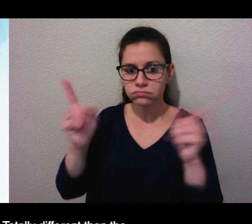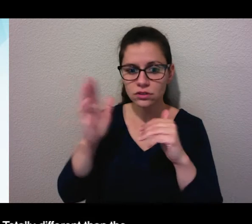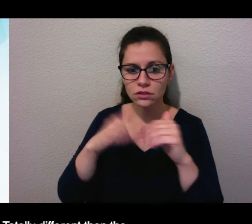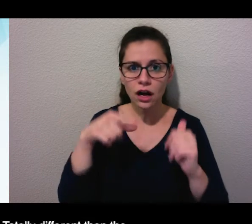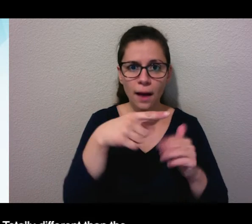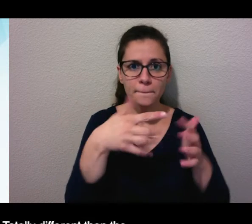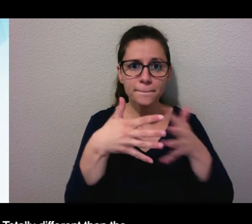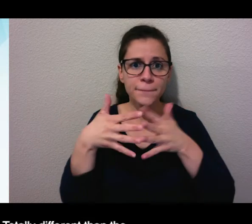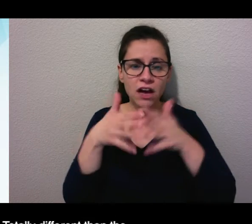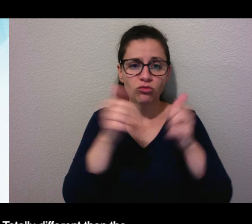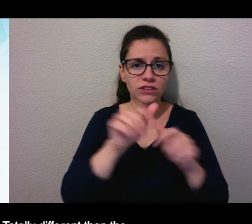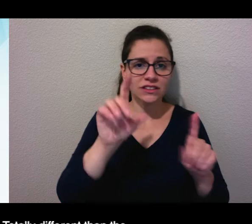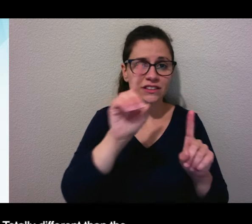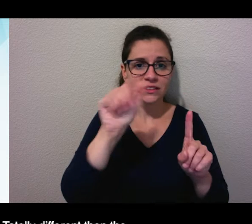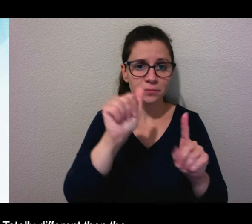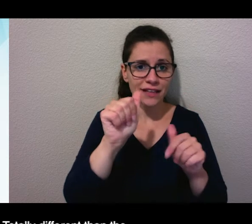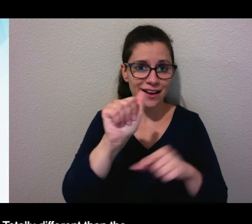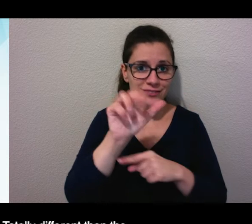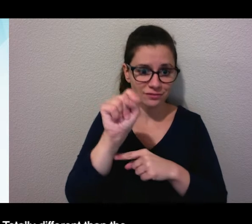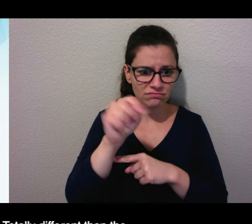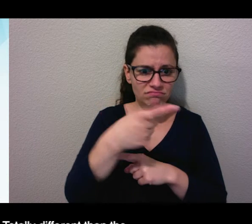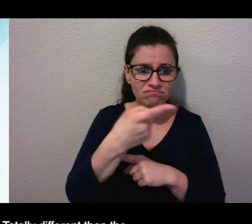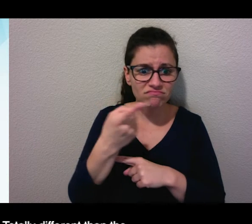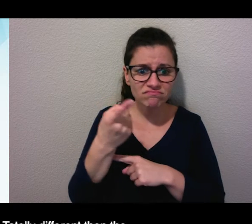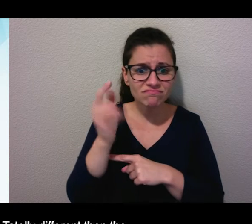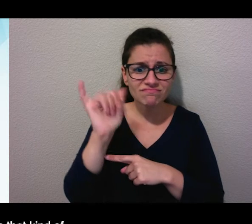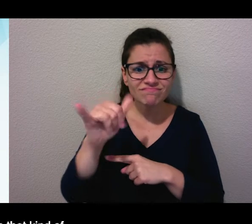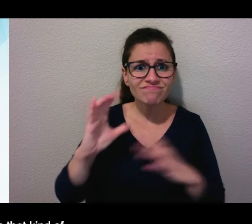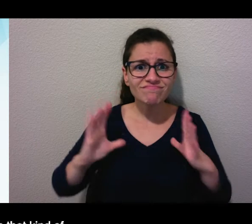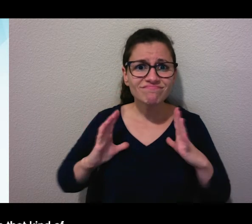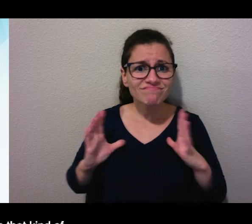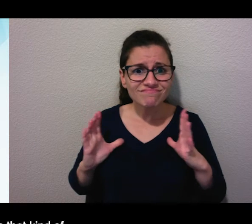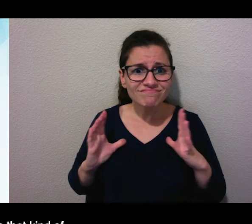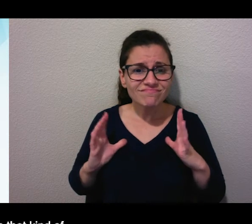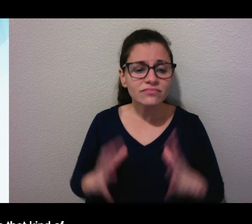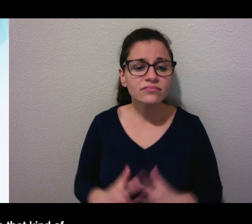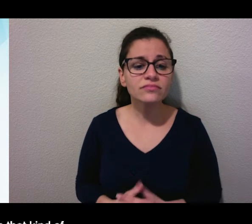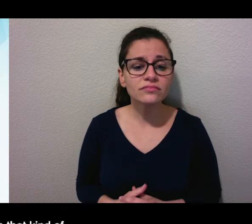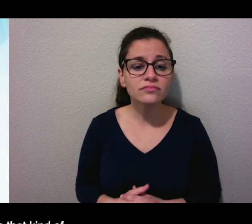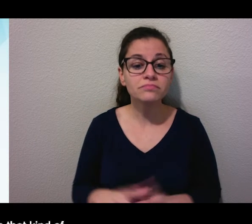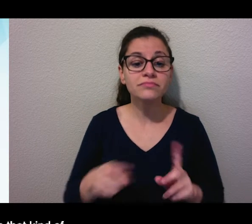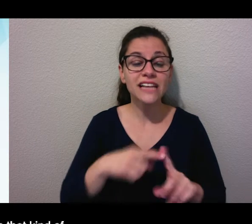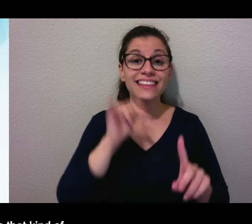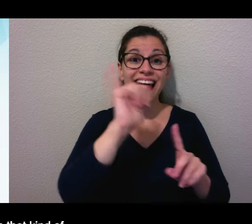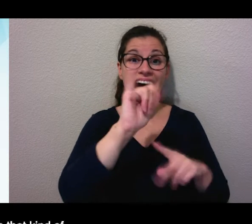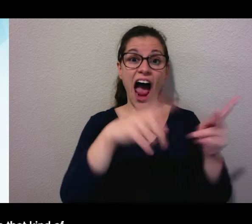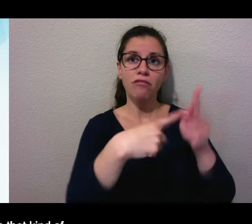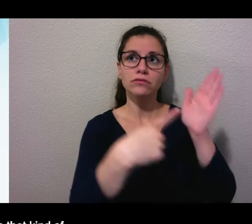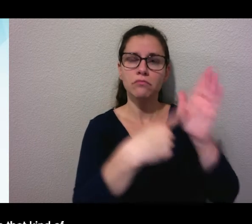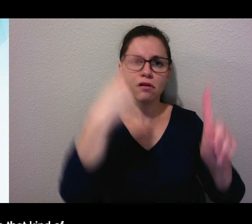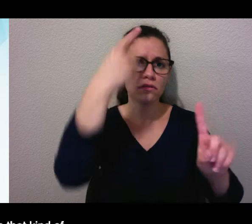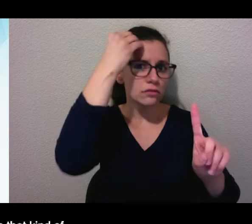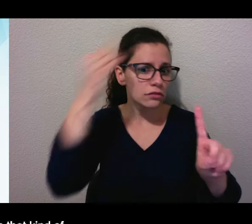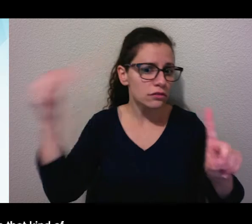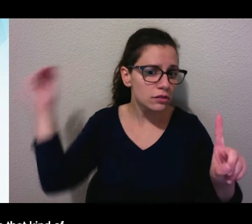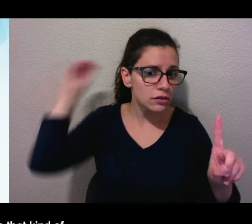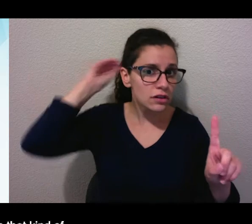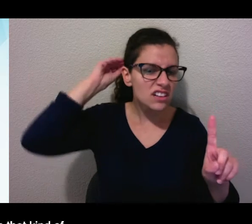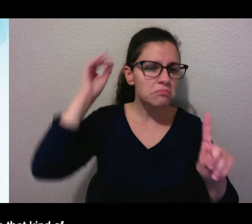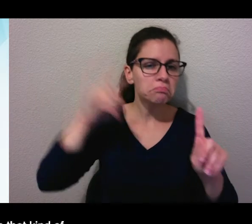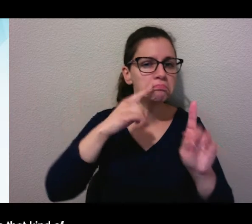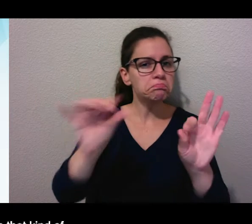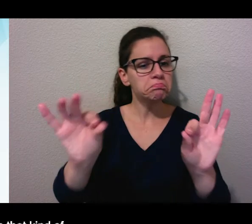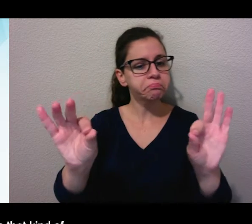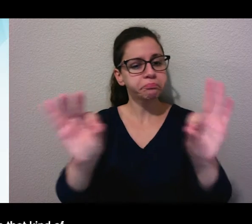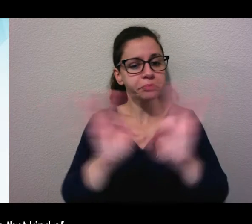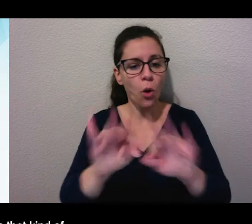Dental Association. Totally different than the Americans with Disabilities Act. With that kind of example